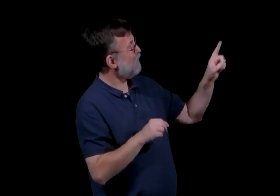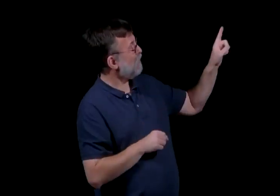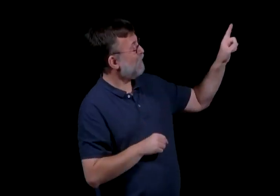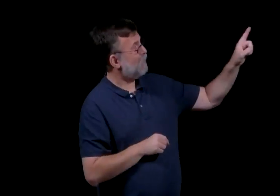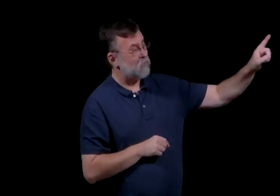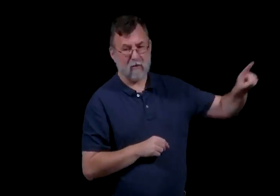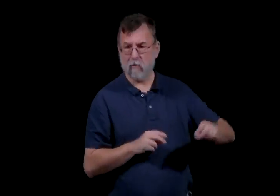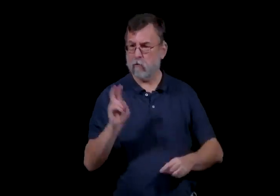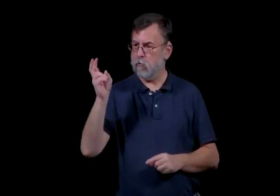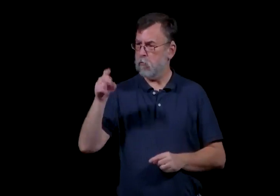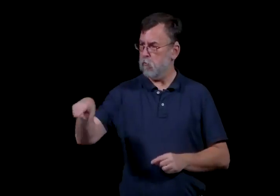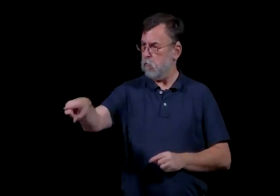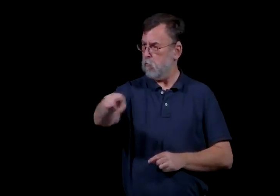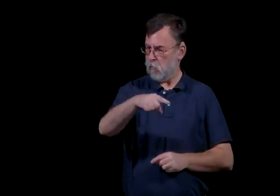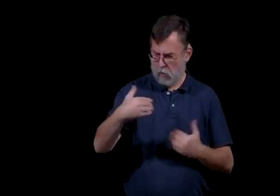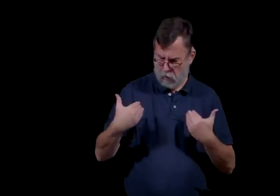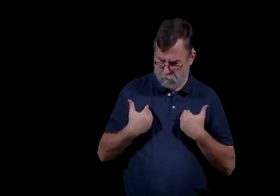And the words, the key words are here.